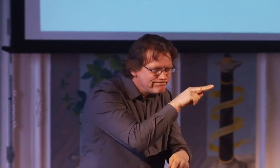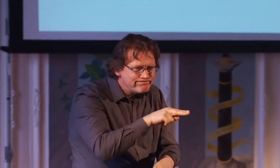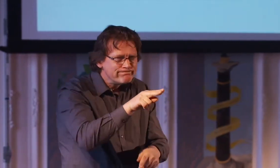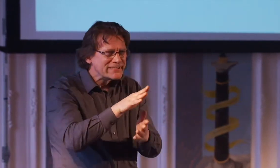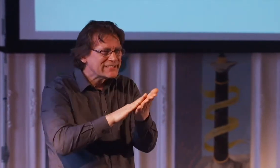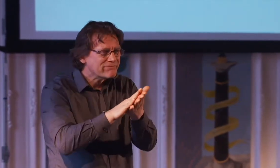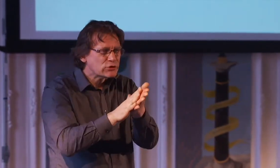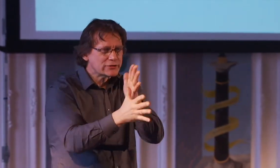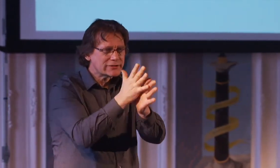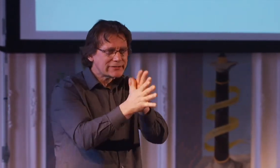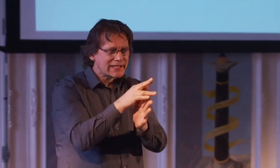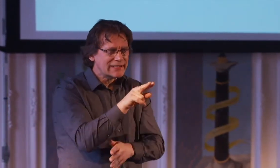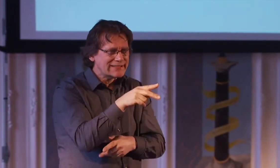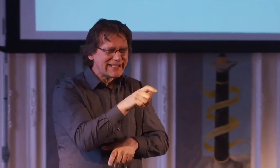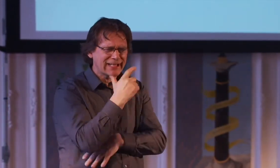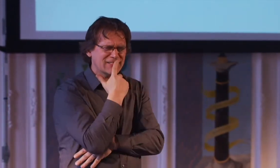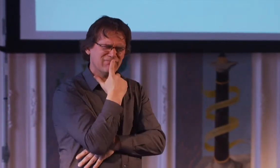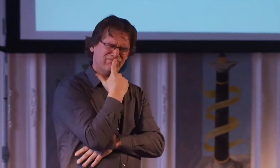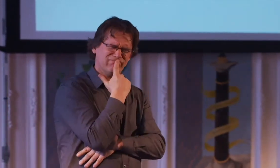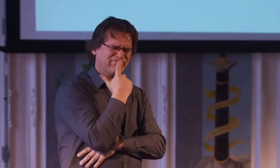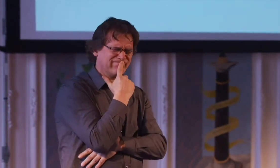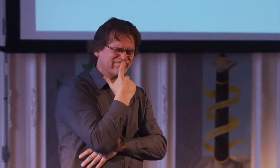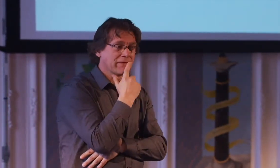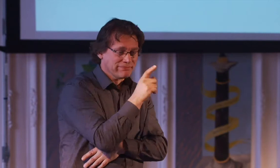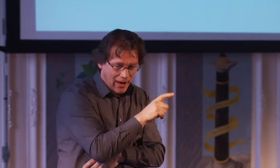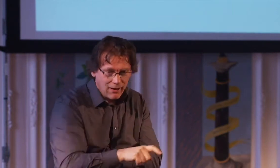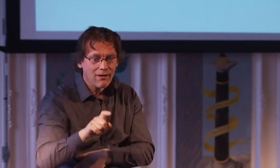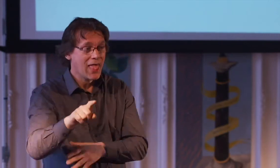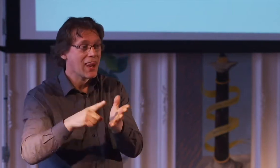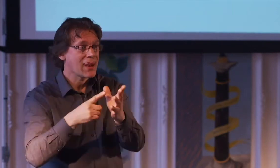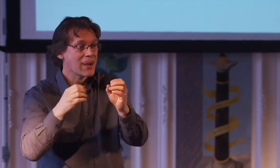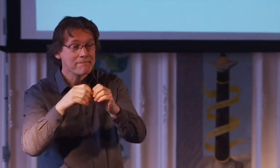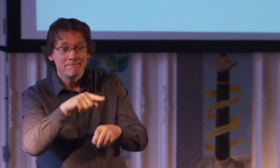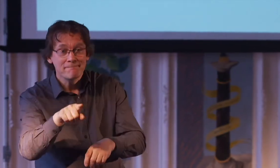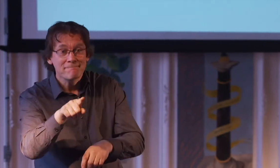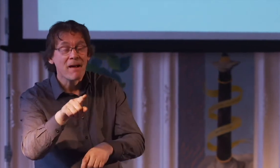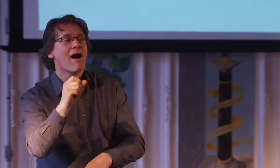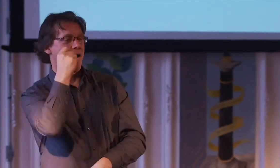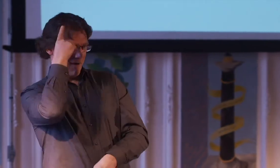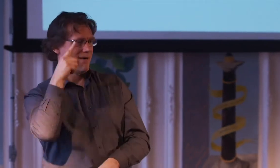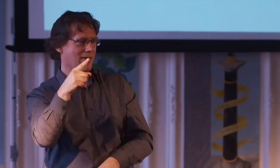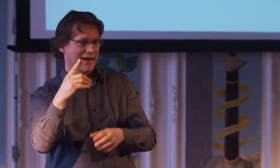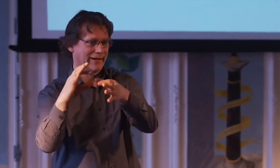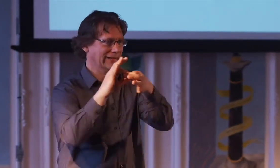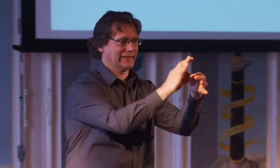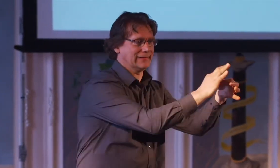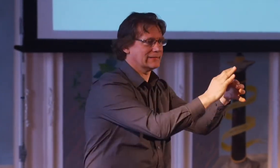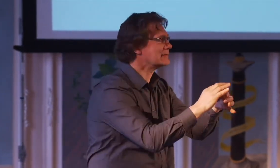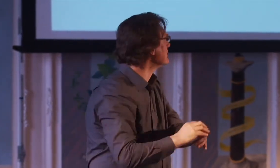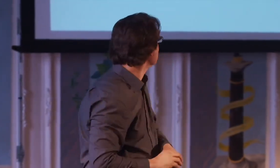just looking at an individual sign is not sufficient to get the full definition, and sometimes even the definition can be difficult for technical terms.